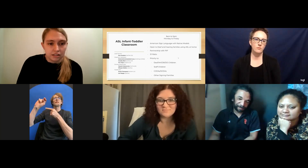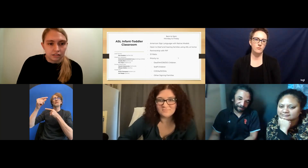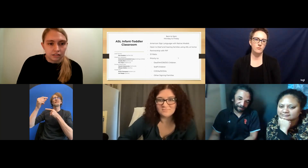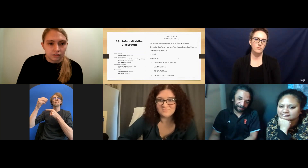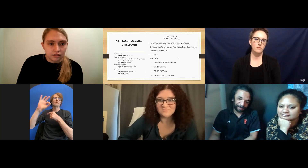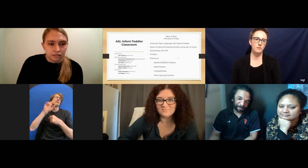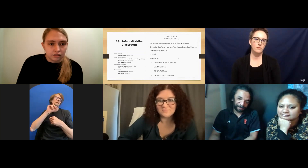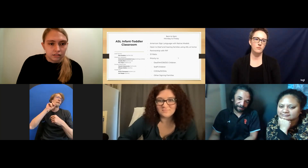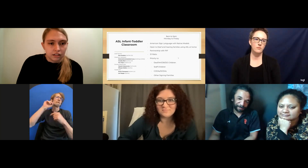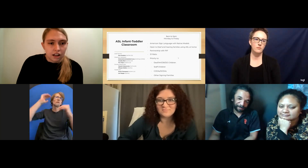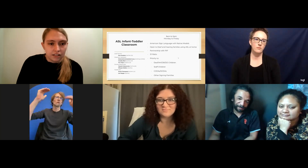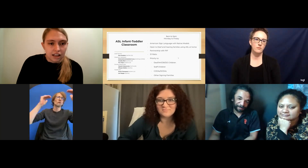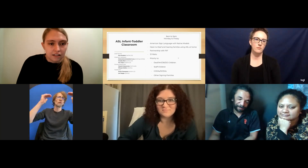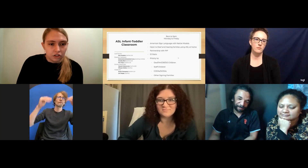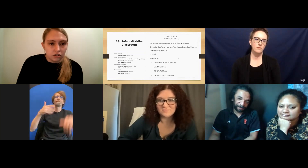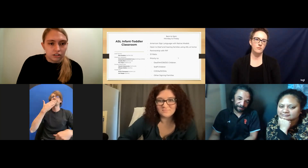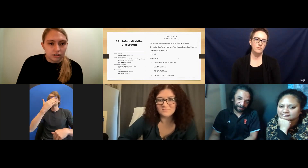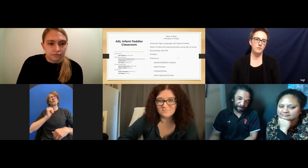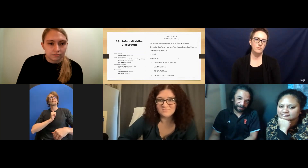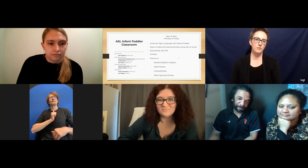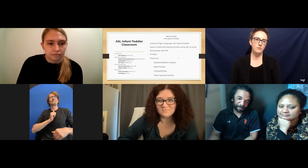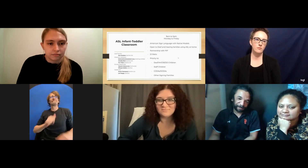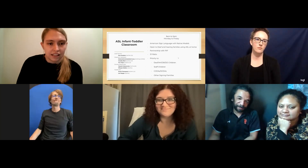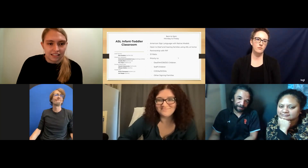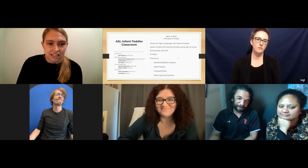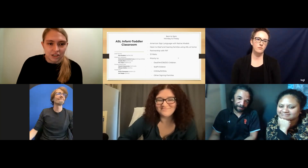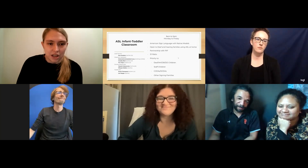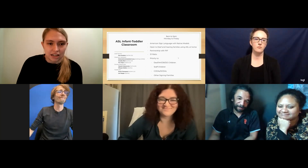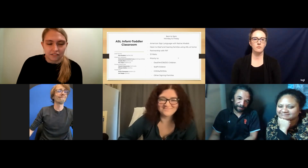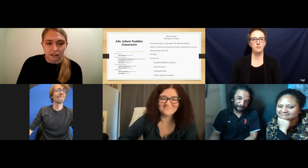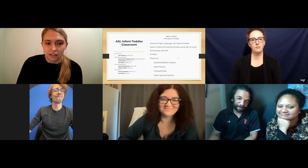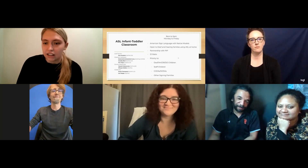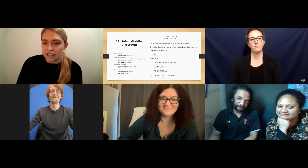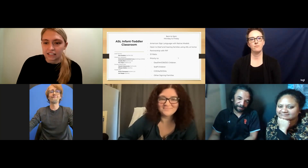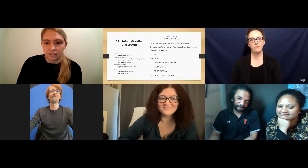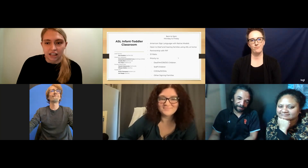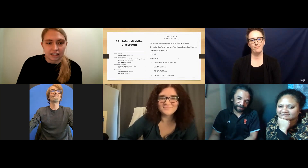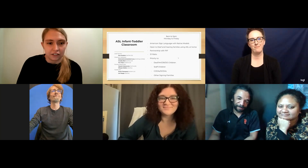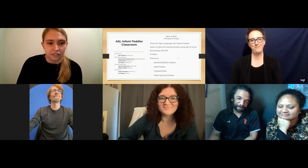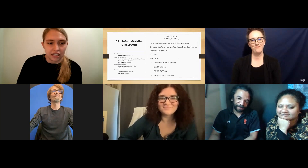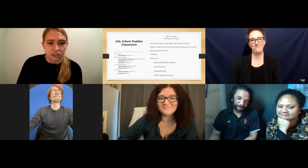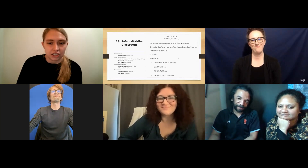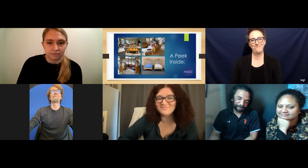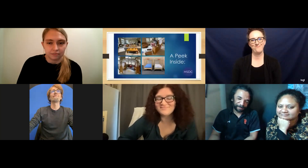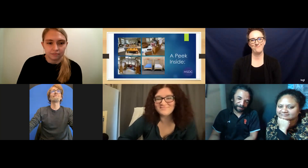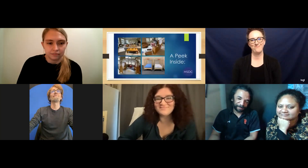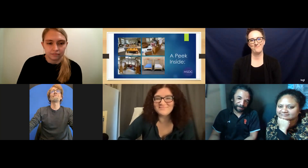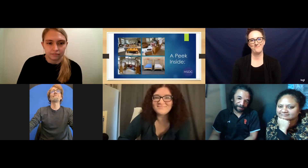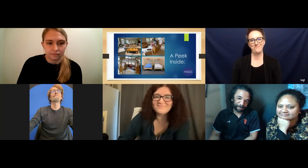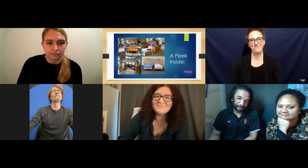sibling of a deaf adult. Thank you, Annie, for asking for that clarification.